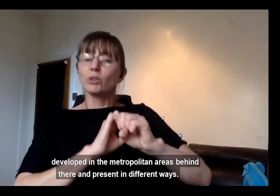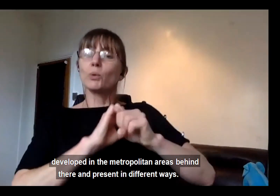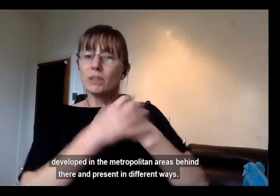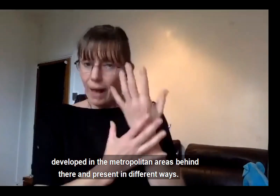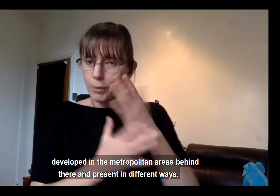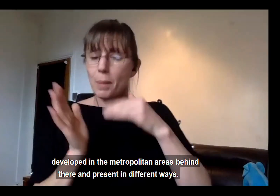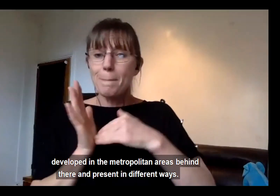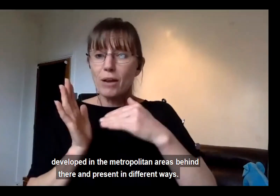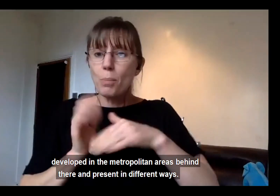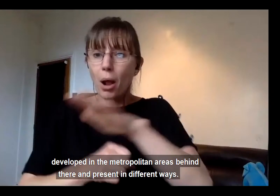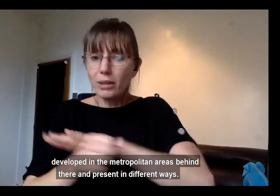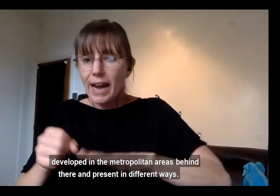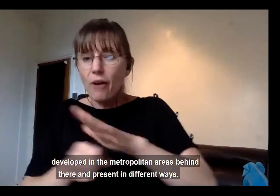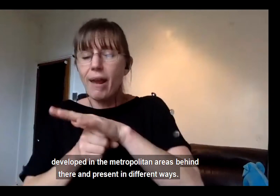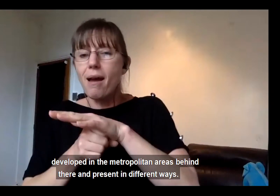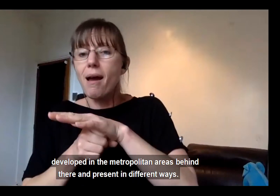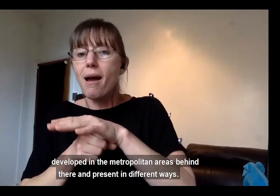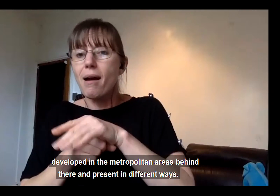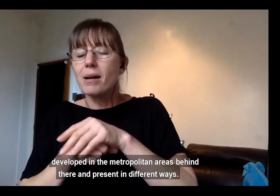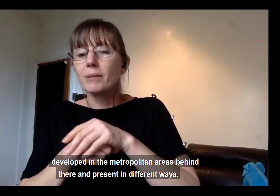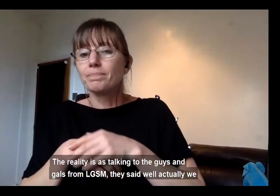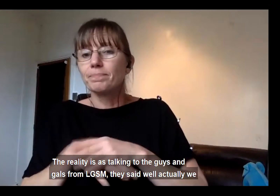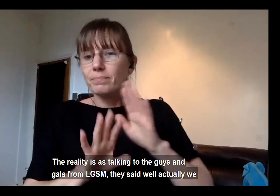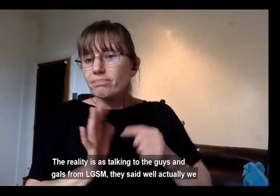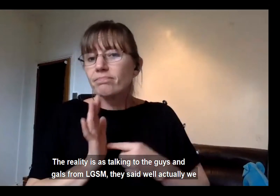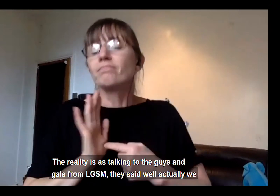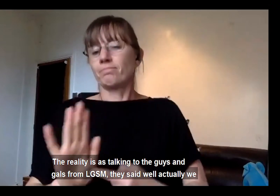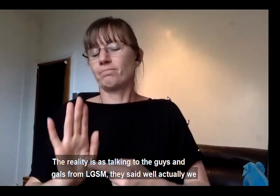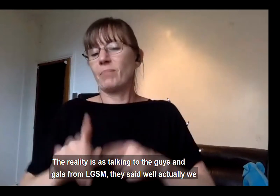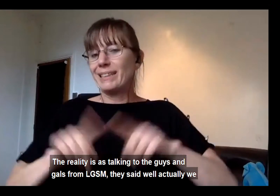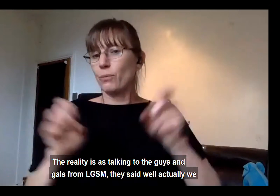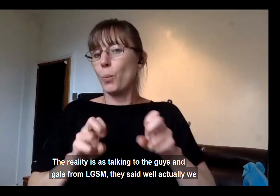metropolitan areas behind there and present in different ways.